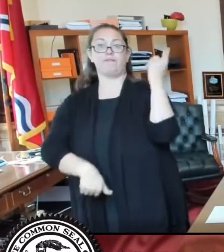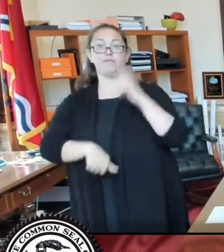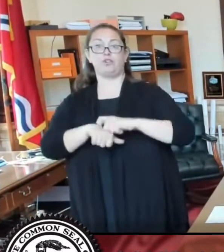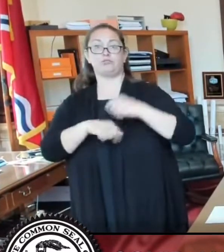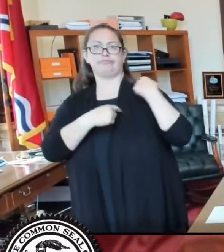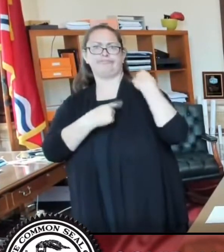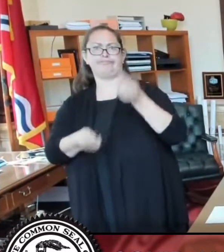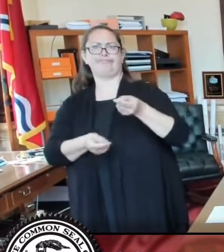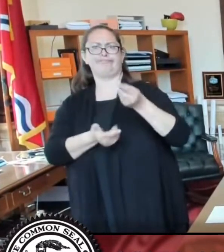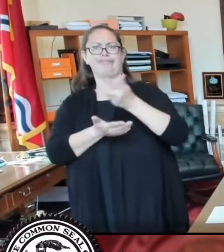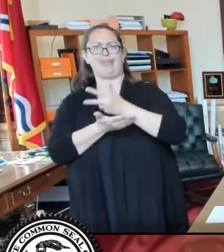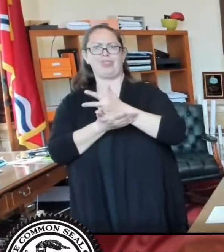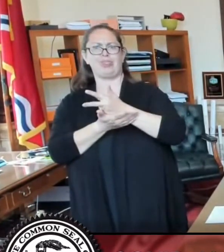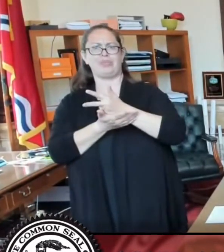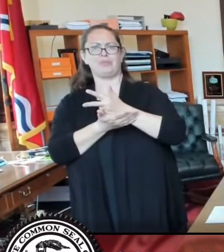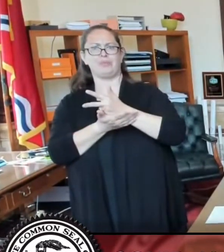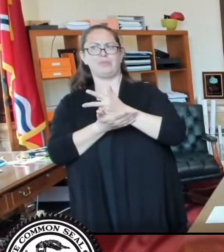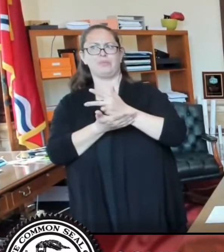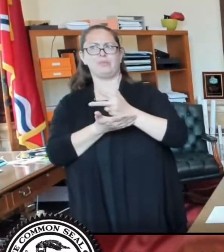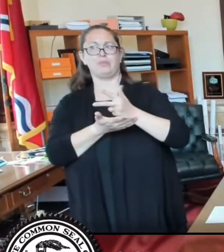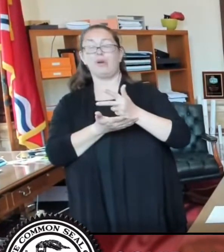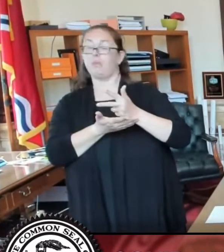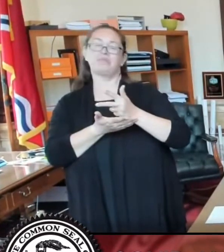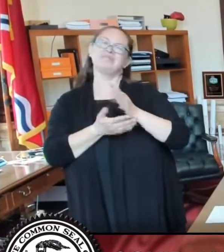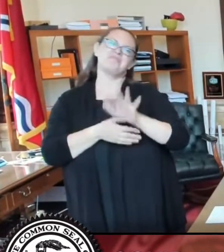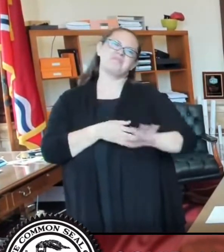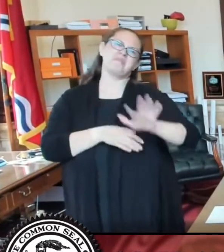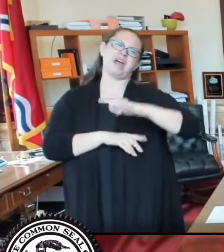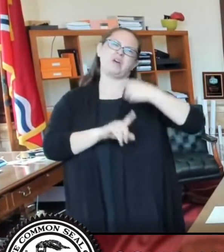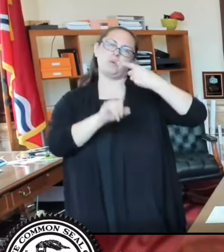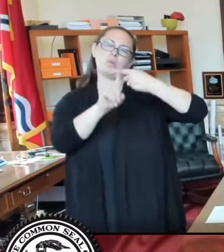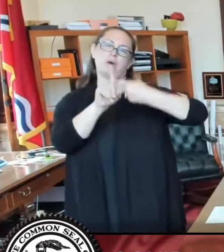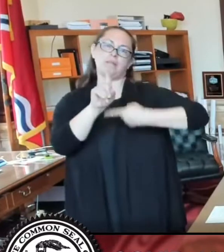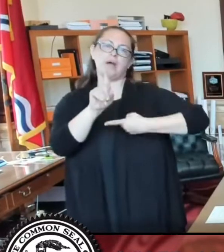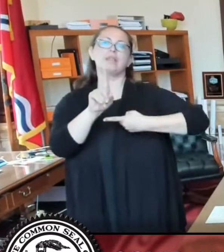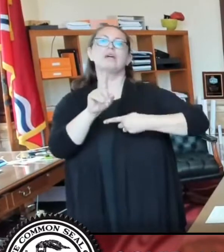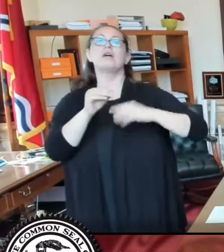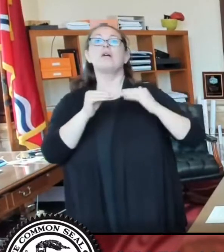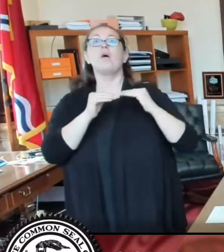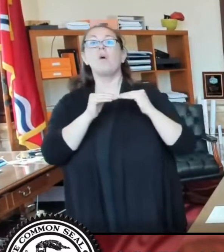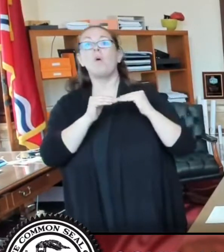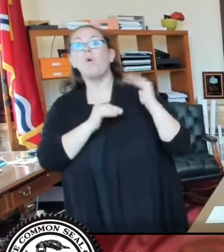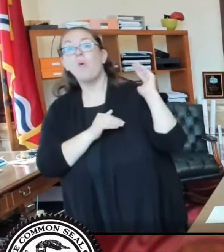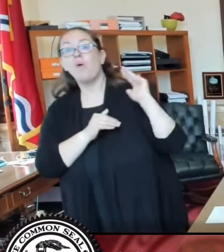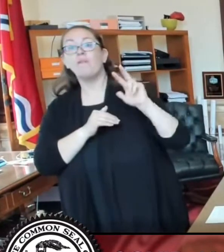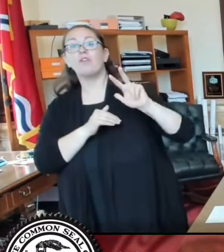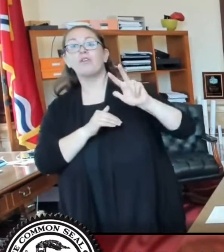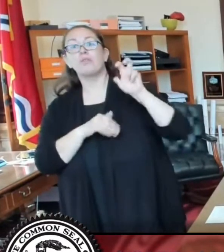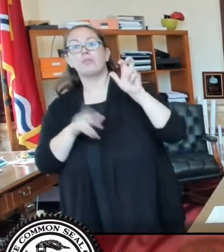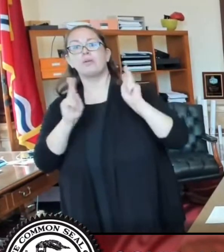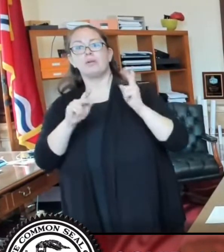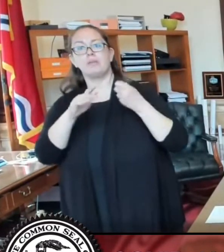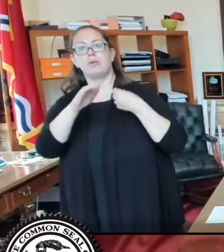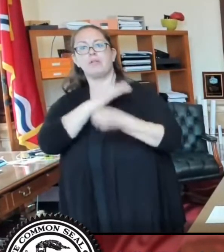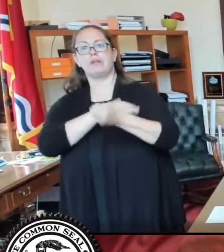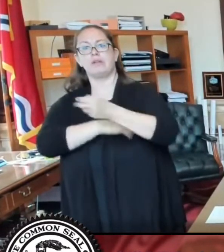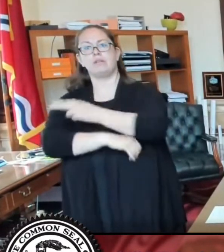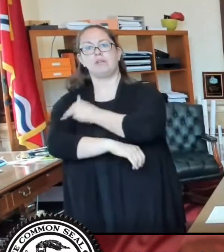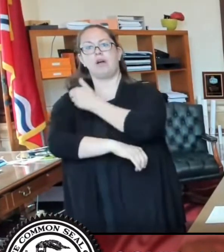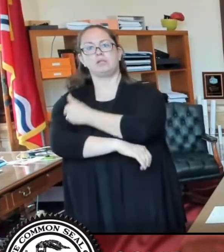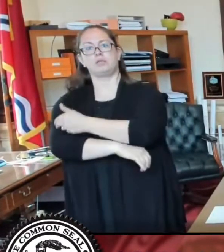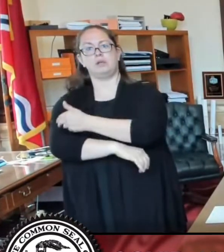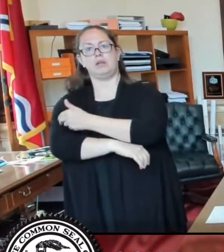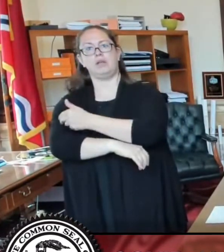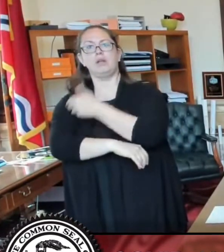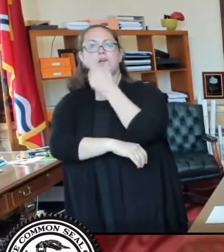3 weeks, actually almost a month, we have over 300 people in the hospital in the region as a result